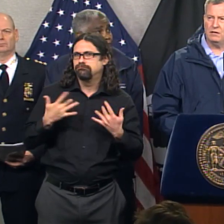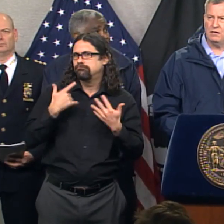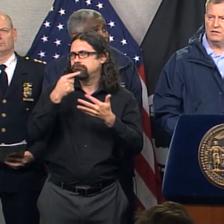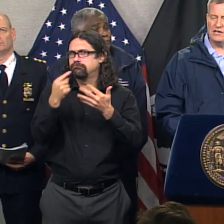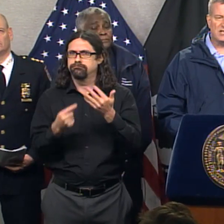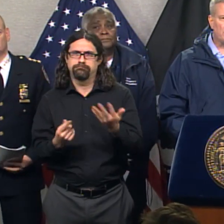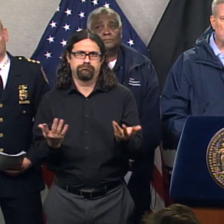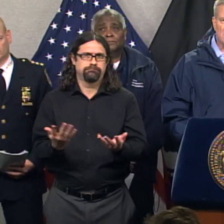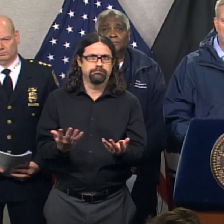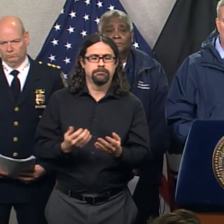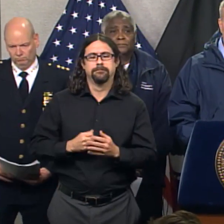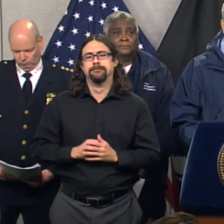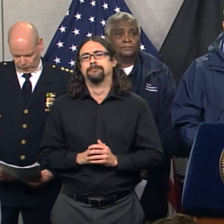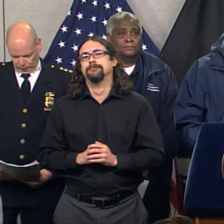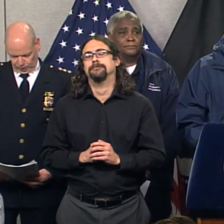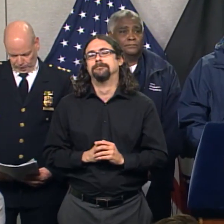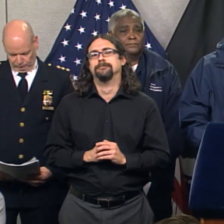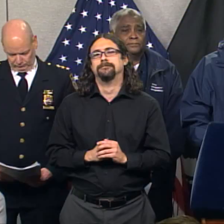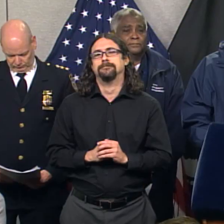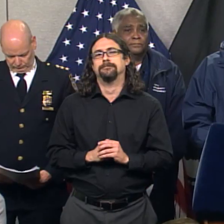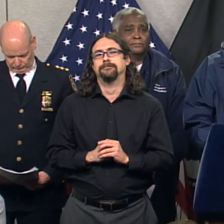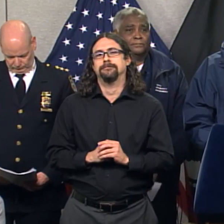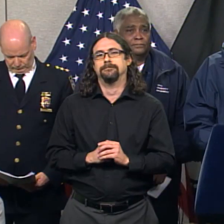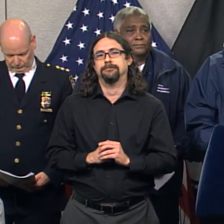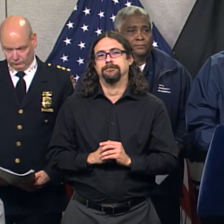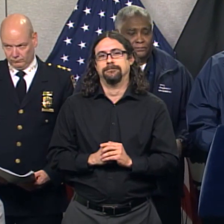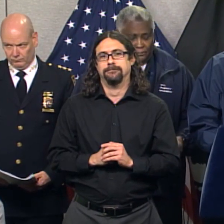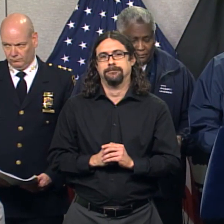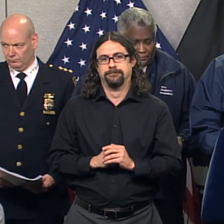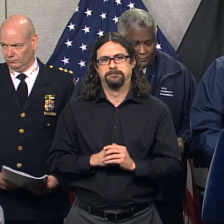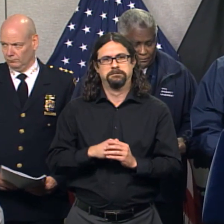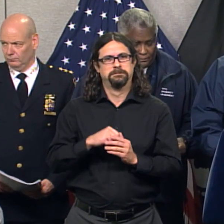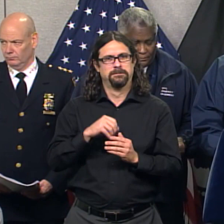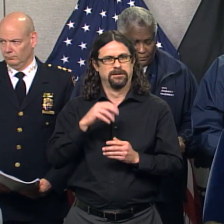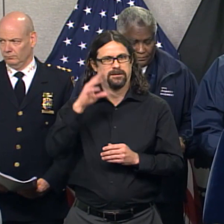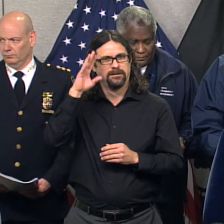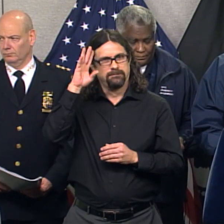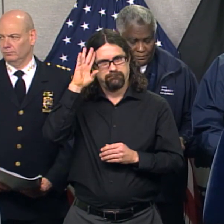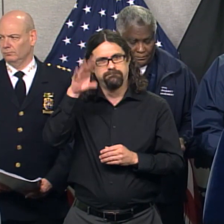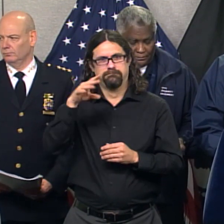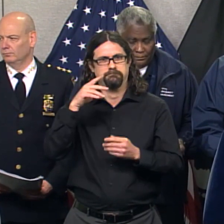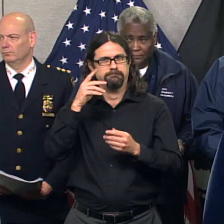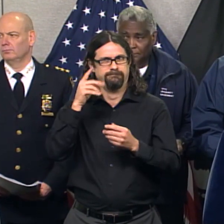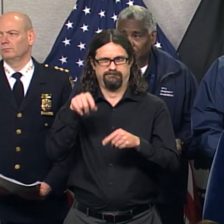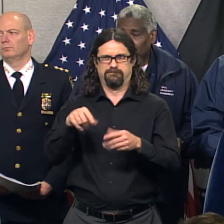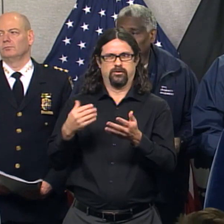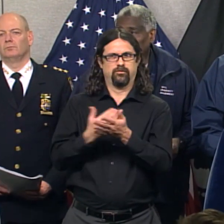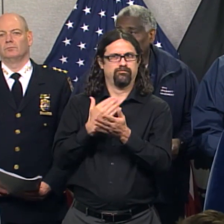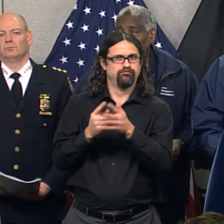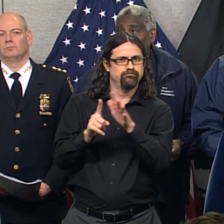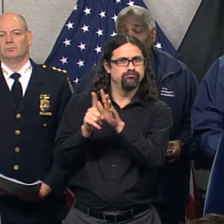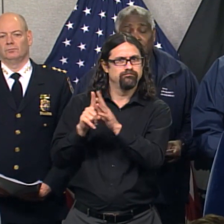saying yesterday we saw something I don't think we've ever seen. You know, what felt like a beautiful spring day,